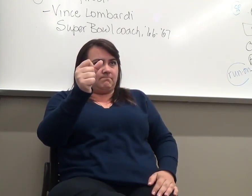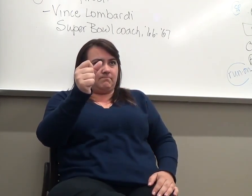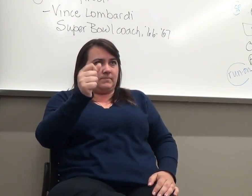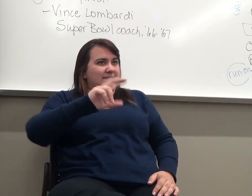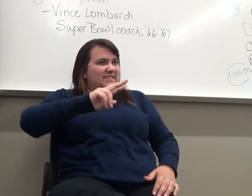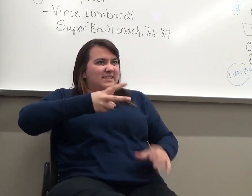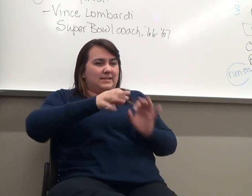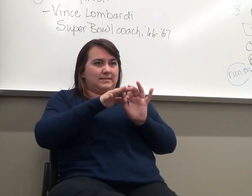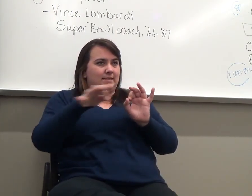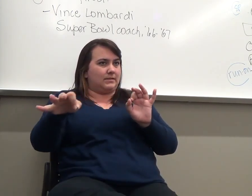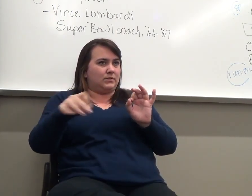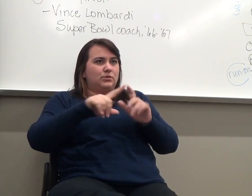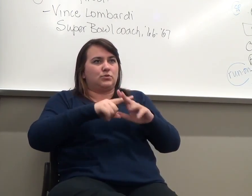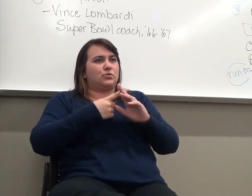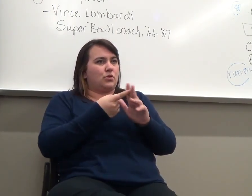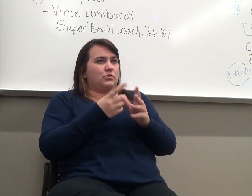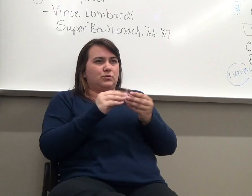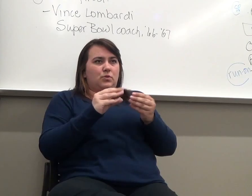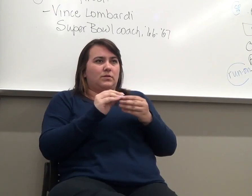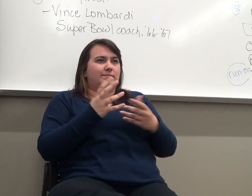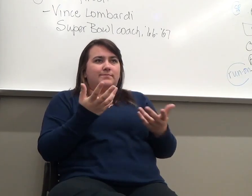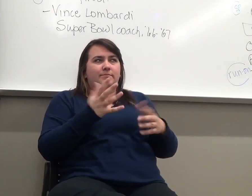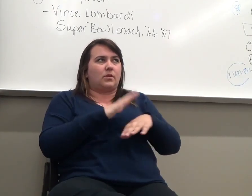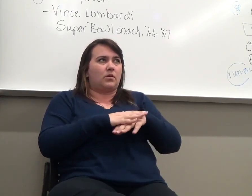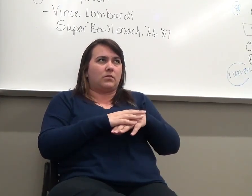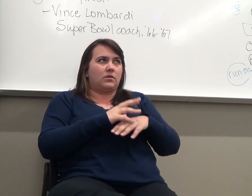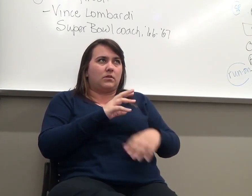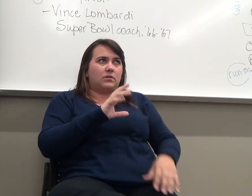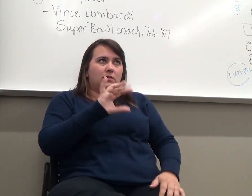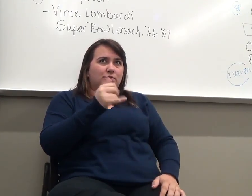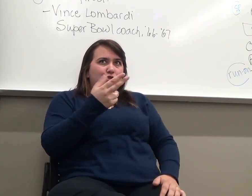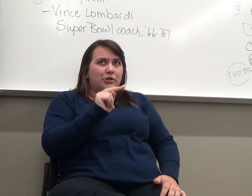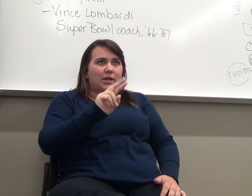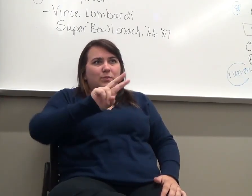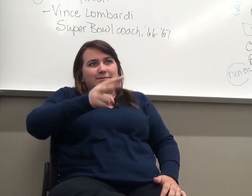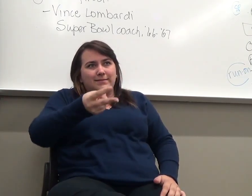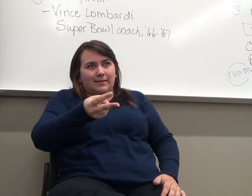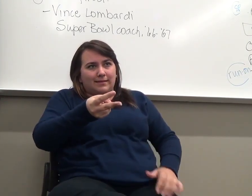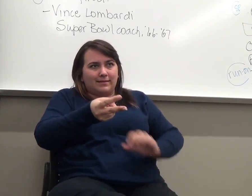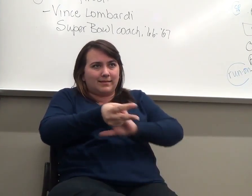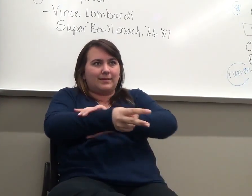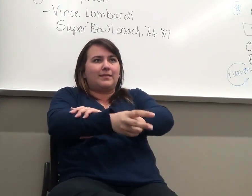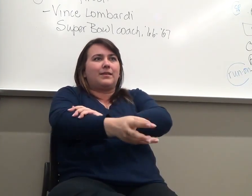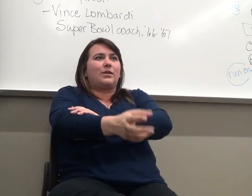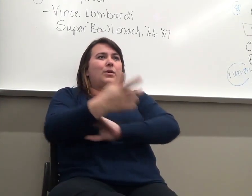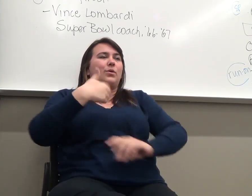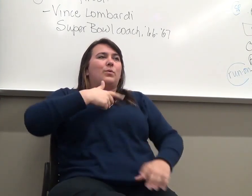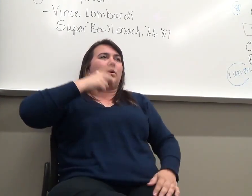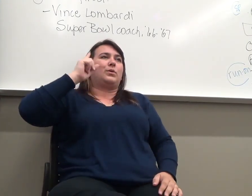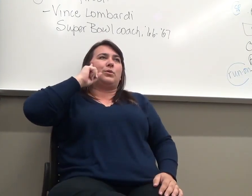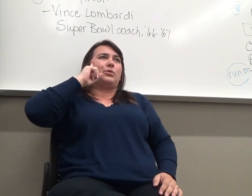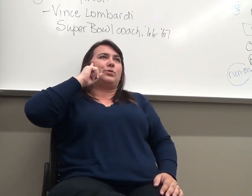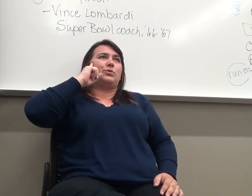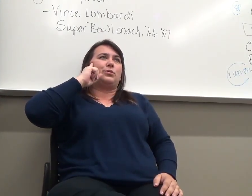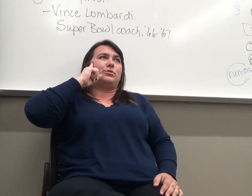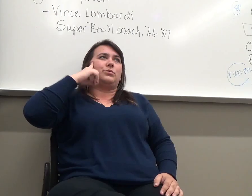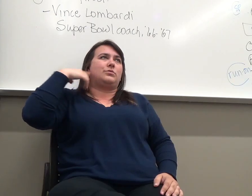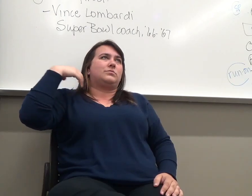A tense athletic event, preparing for an important exam. So this is a tense